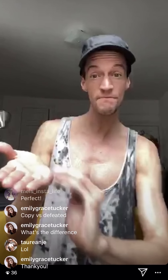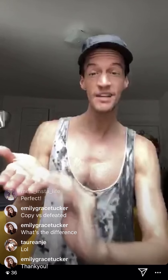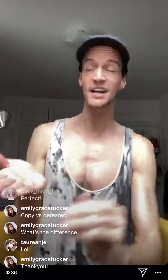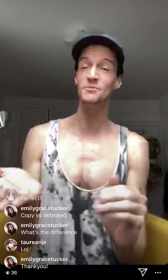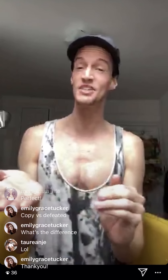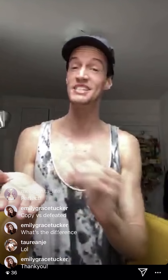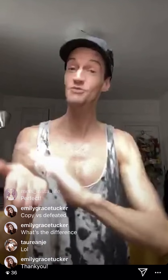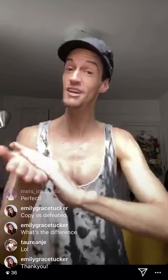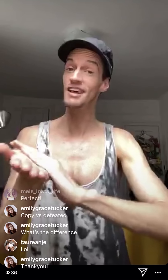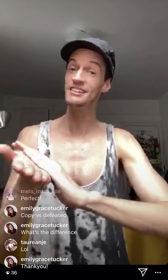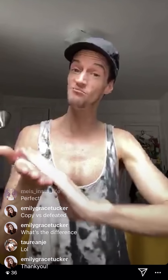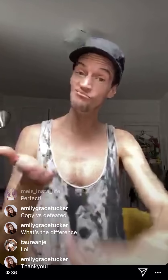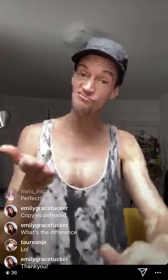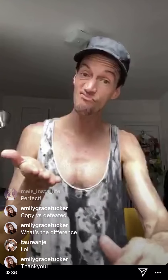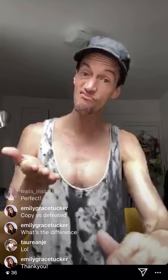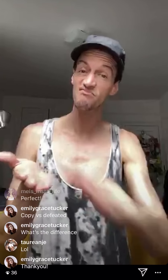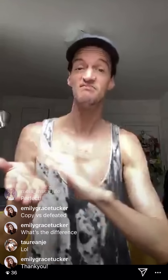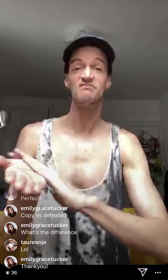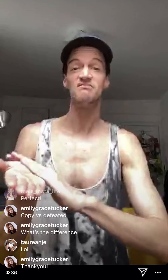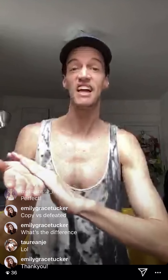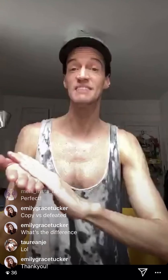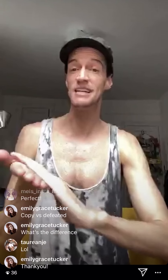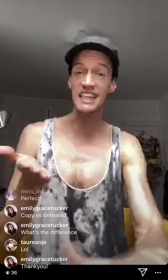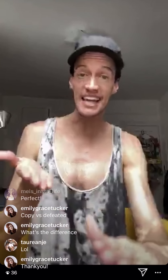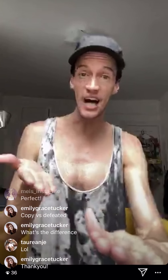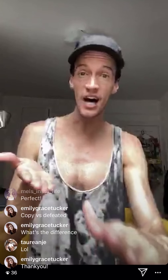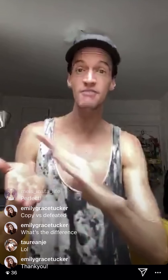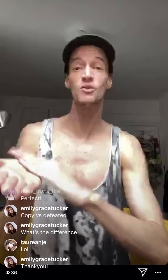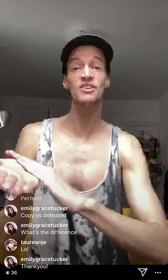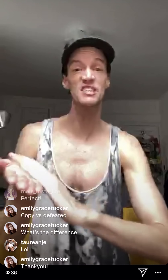which is different than like being laid off or dismissed.